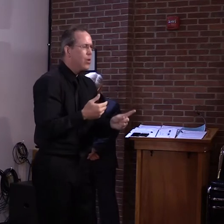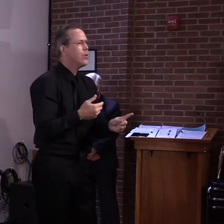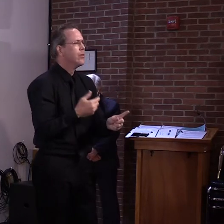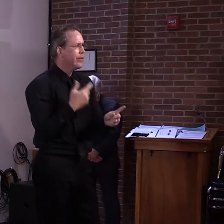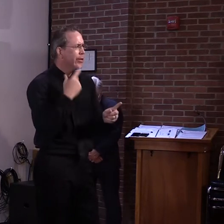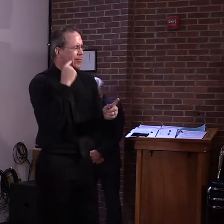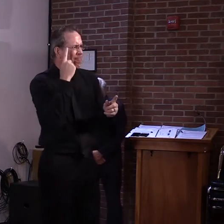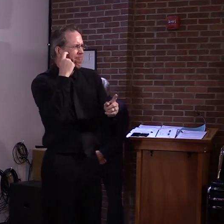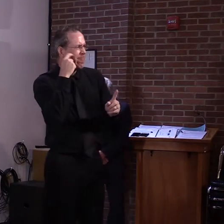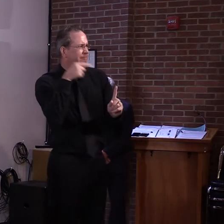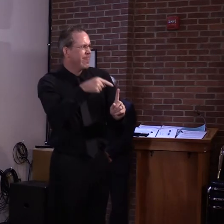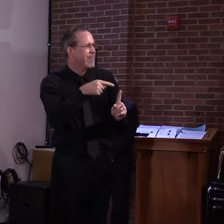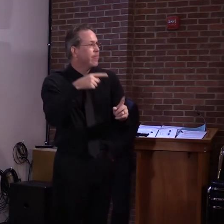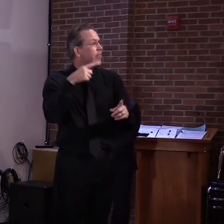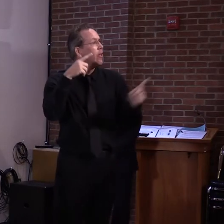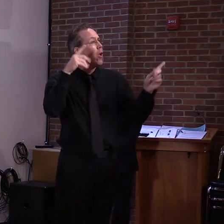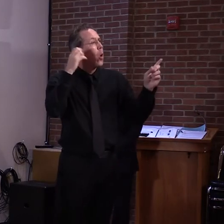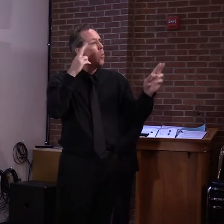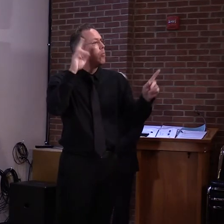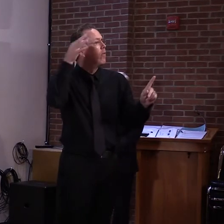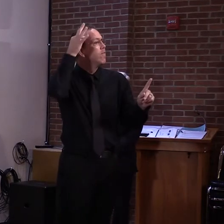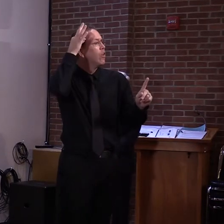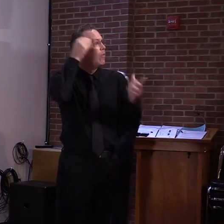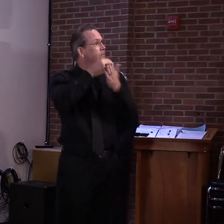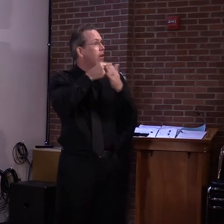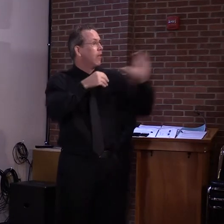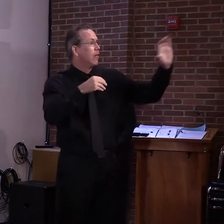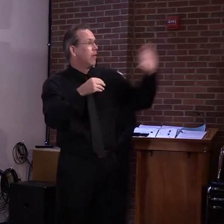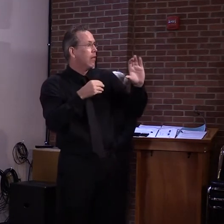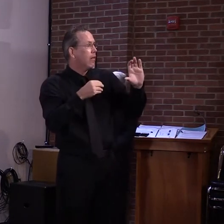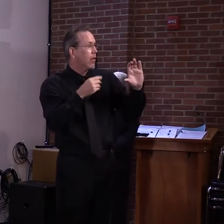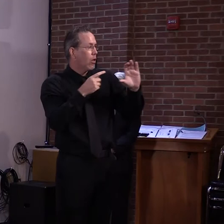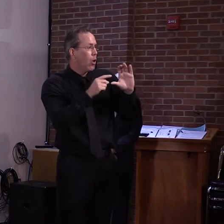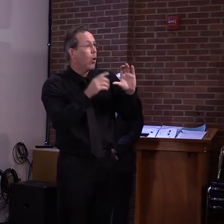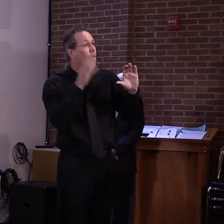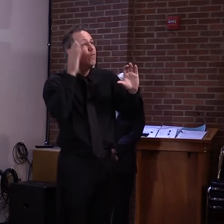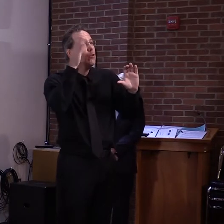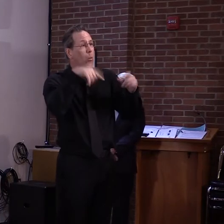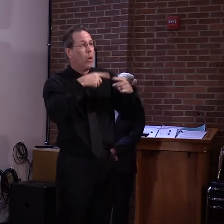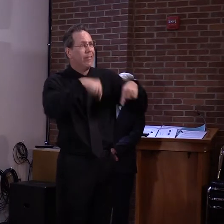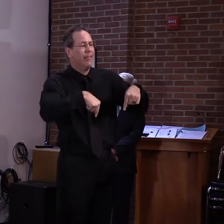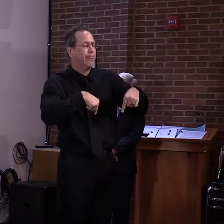the future, but the 3-acre